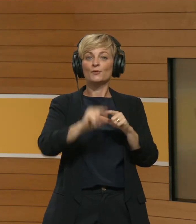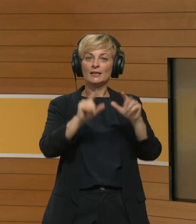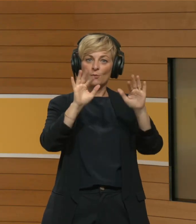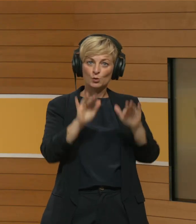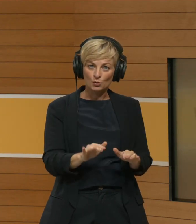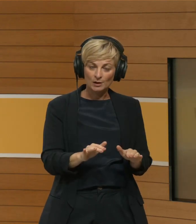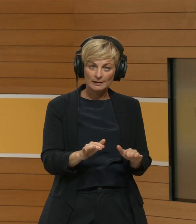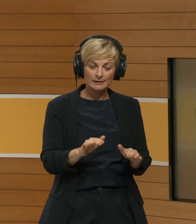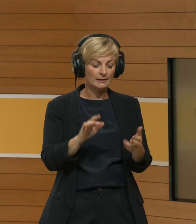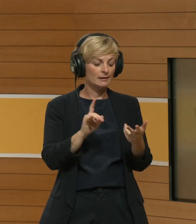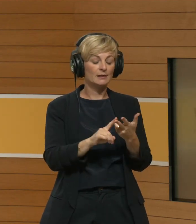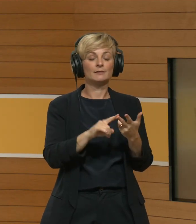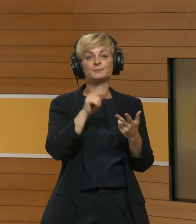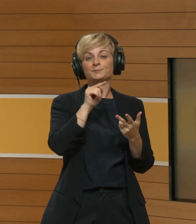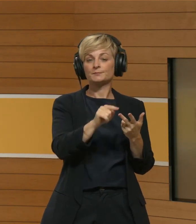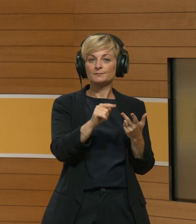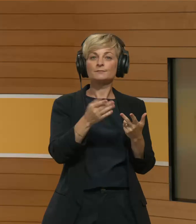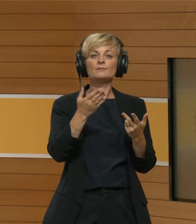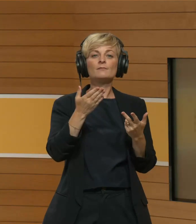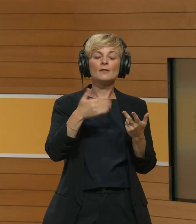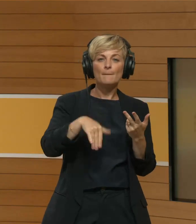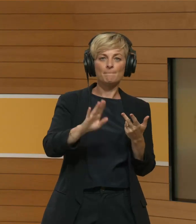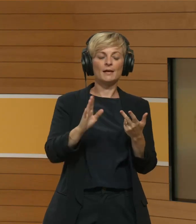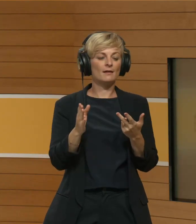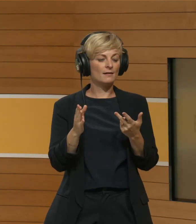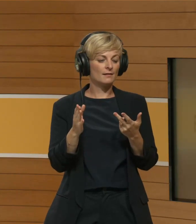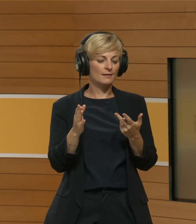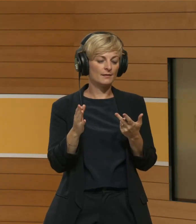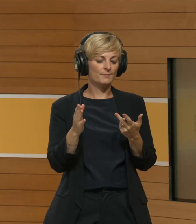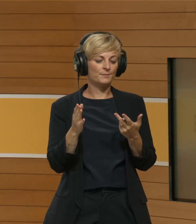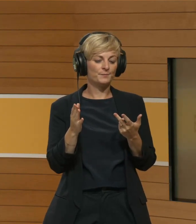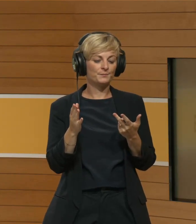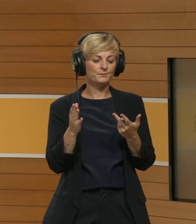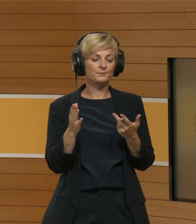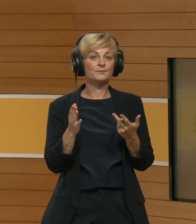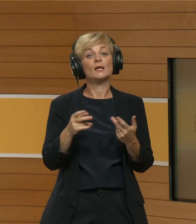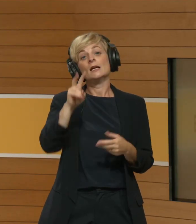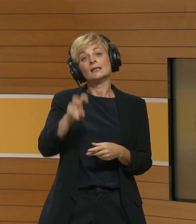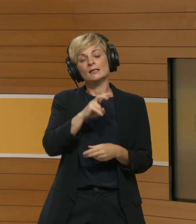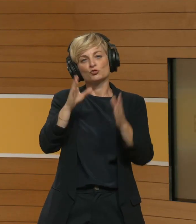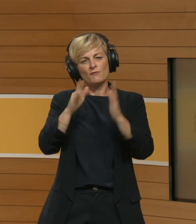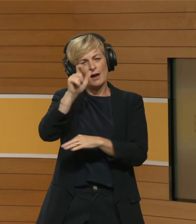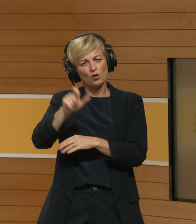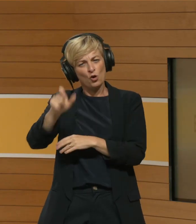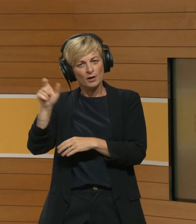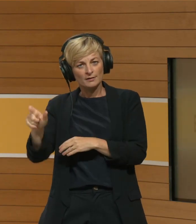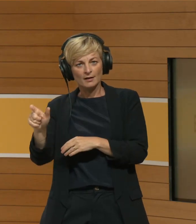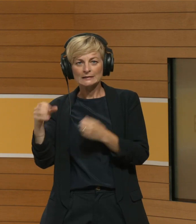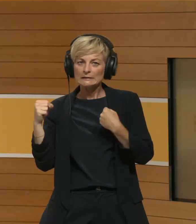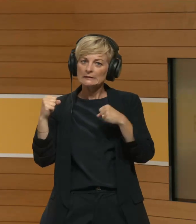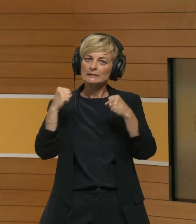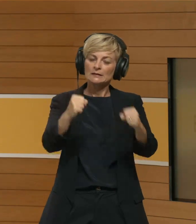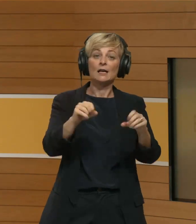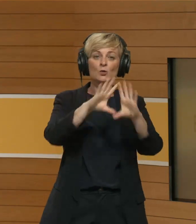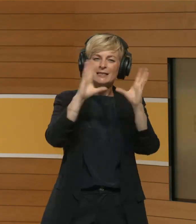of clinicians, not only in clinical areas, but in all kind of decisions in the hospital. They had much more autonomy, and there were